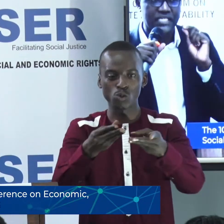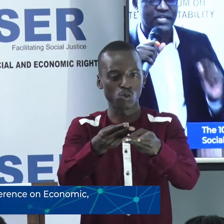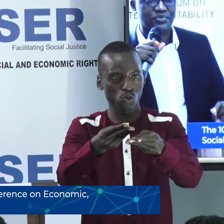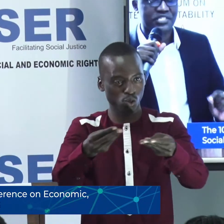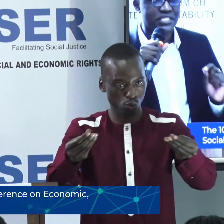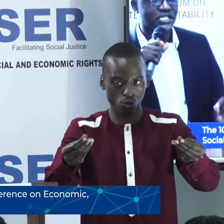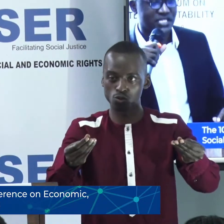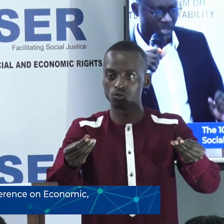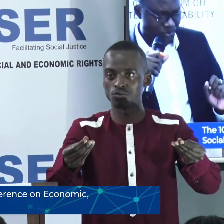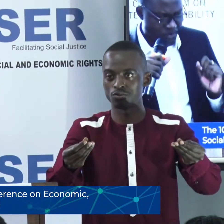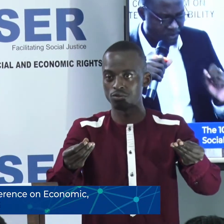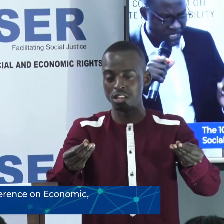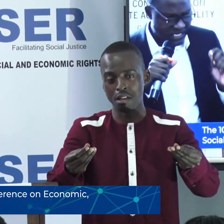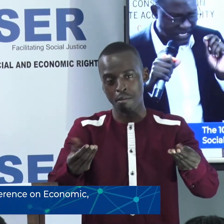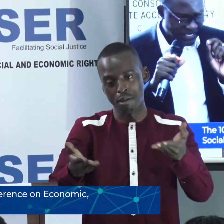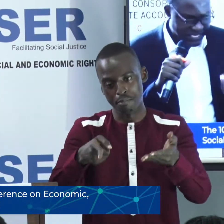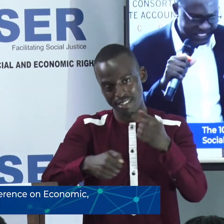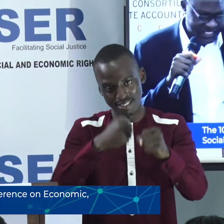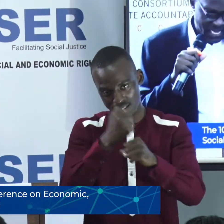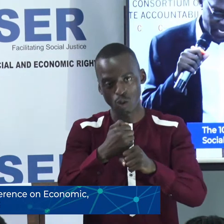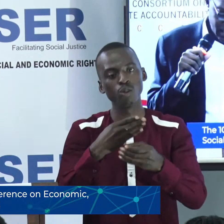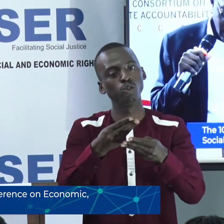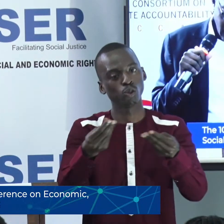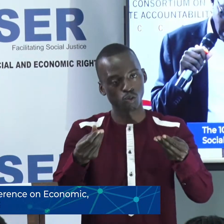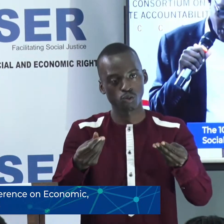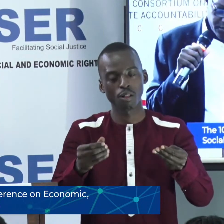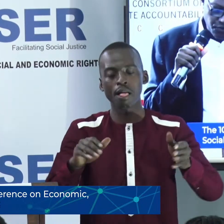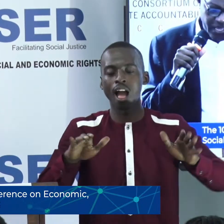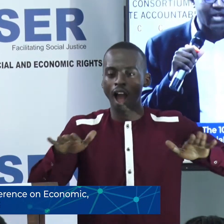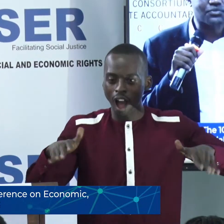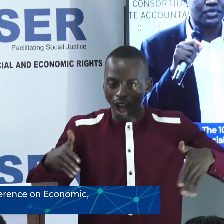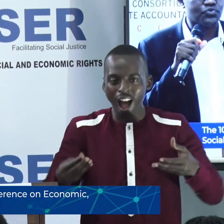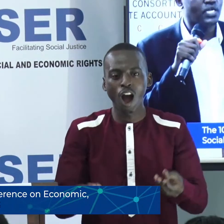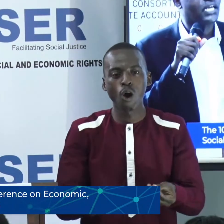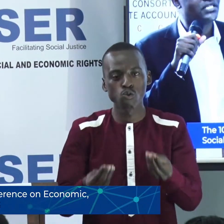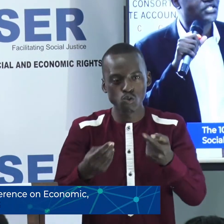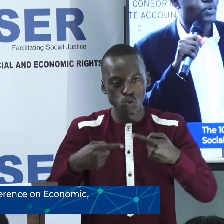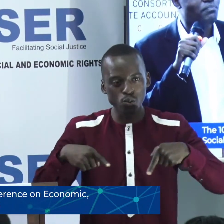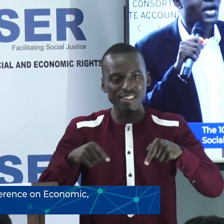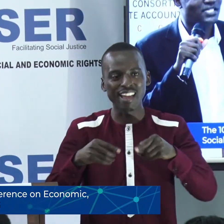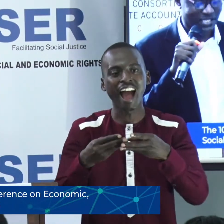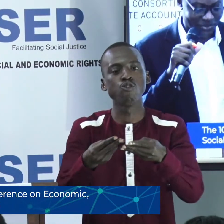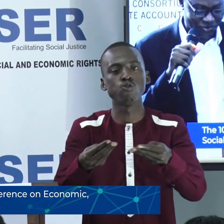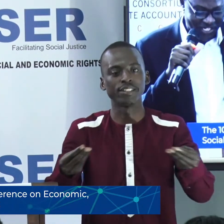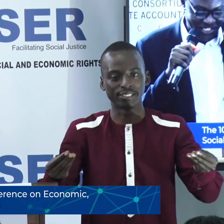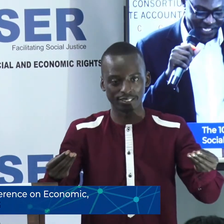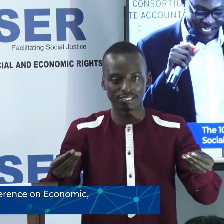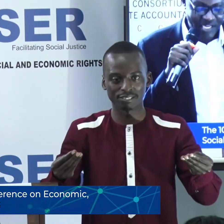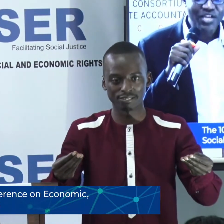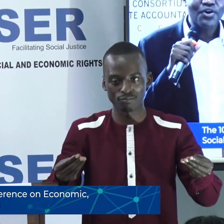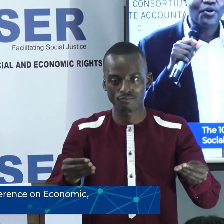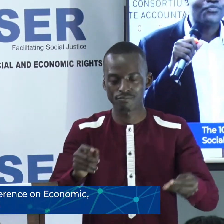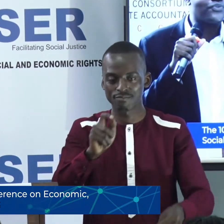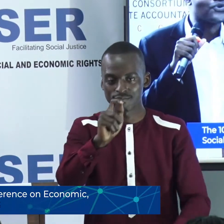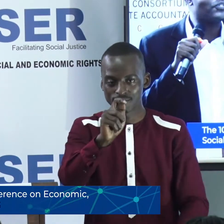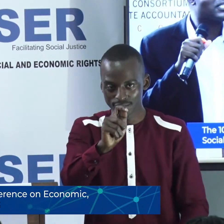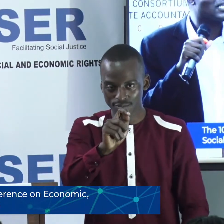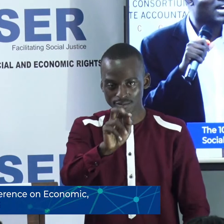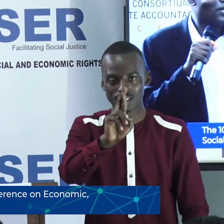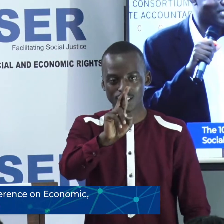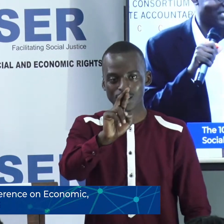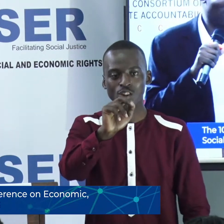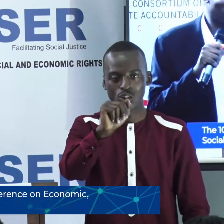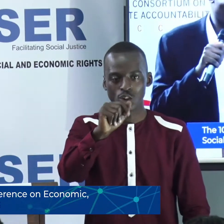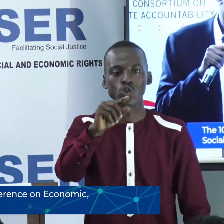can't address it this year, probably next year, how do we address what I describe as the tragedy of losing